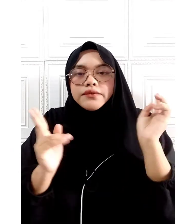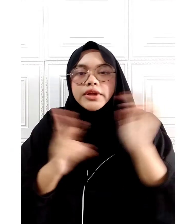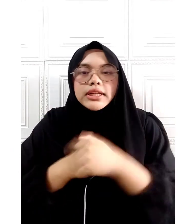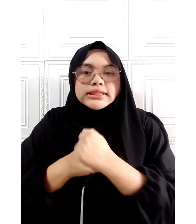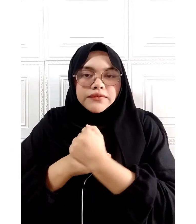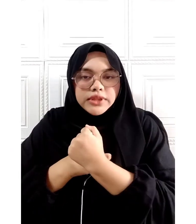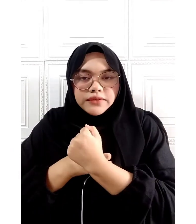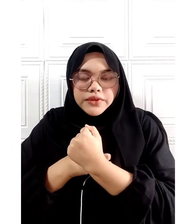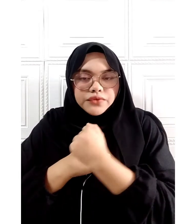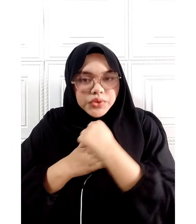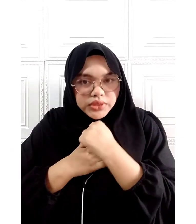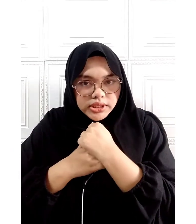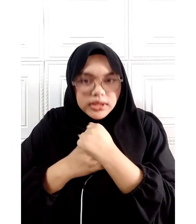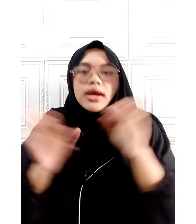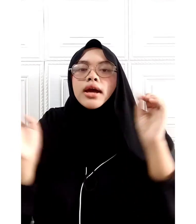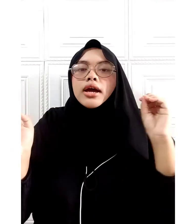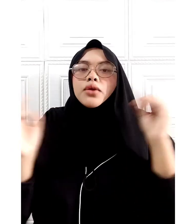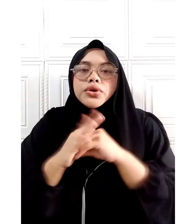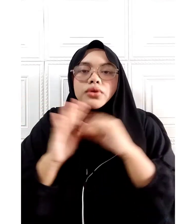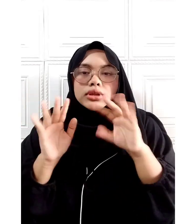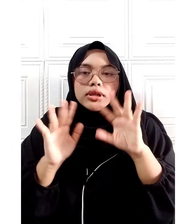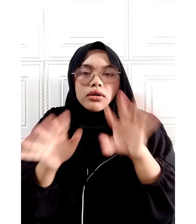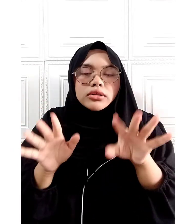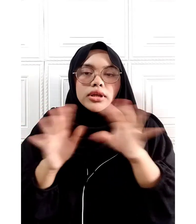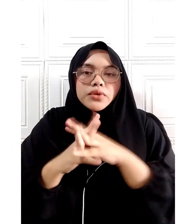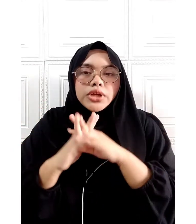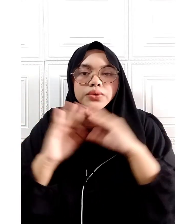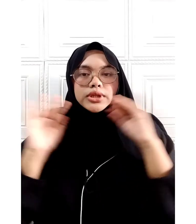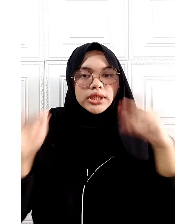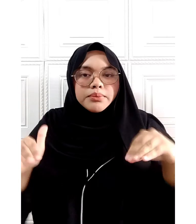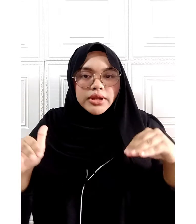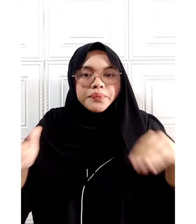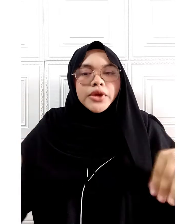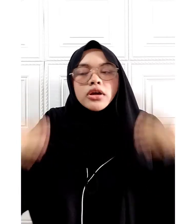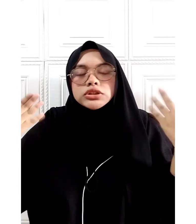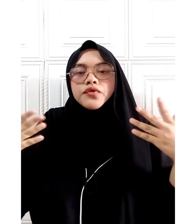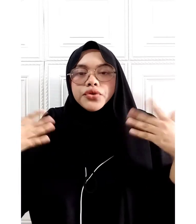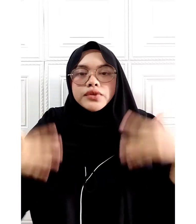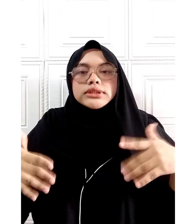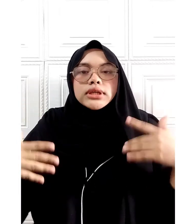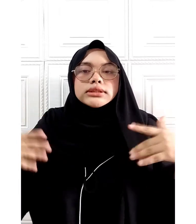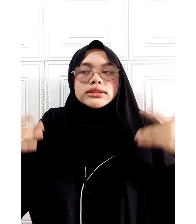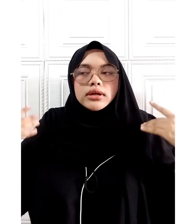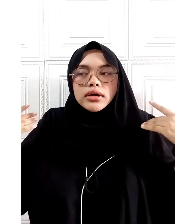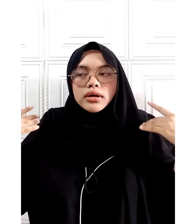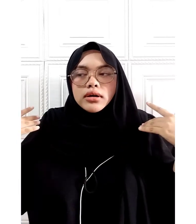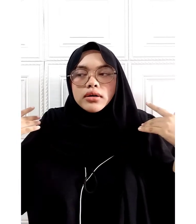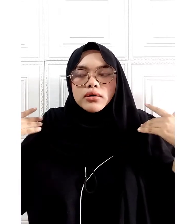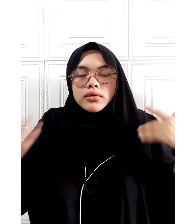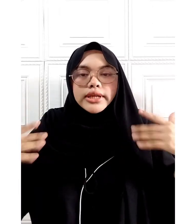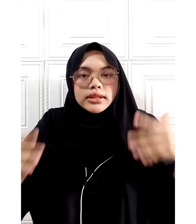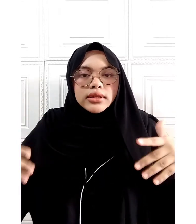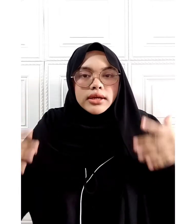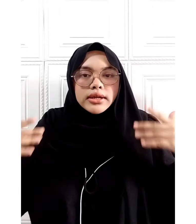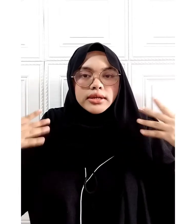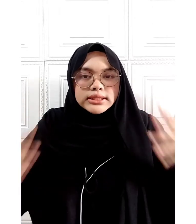finally 75 Newton, and we noted it all down into the table. So for results or data and